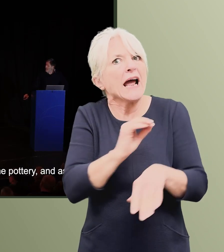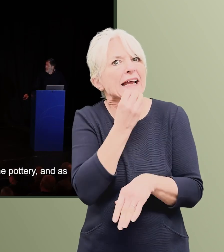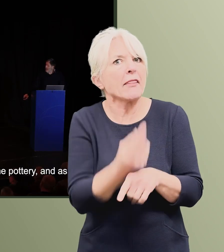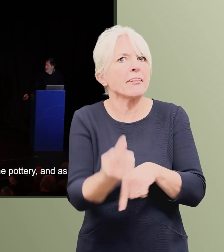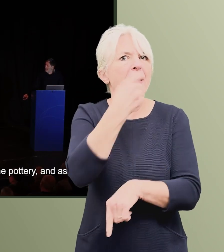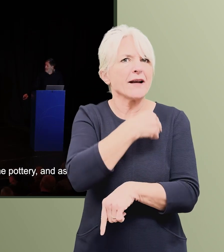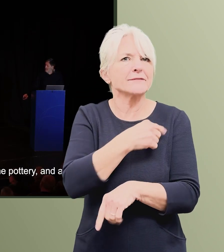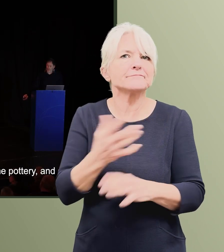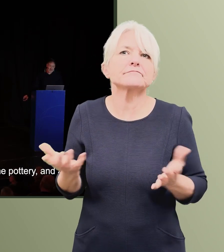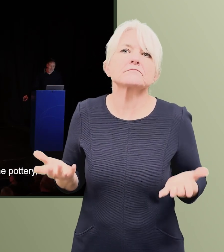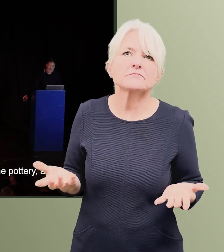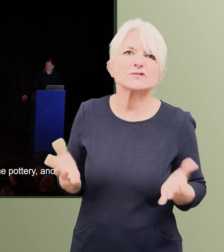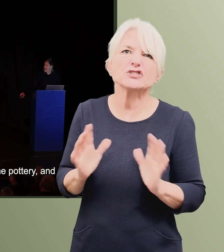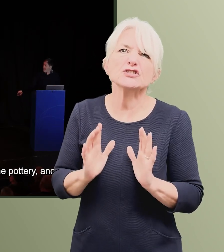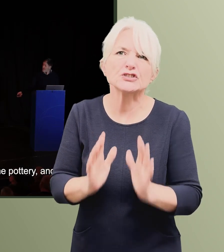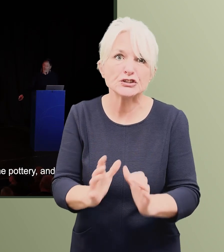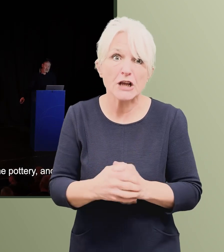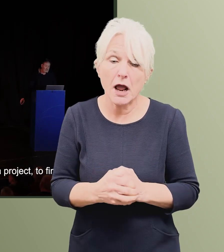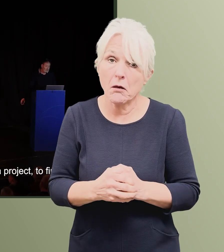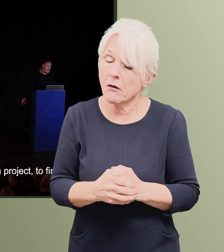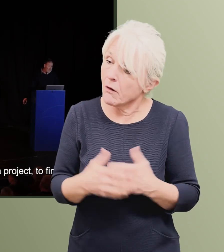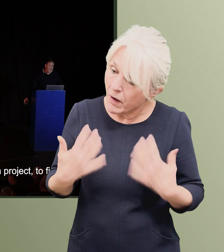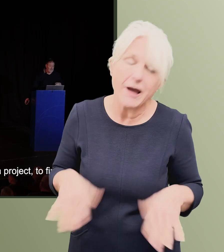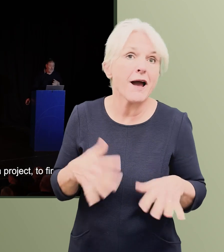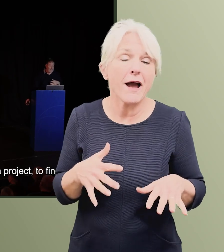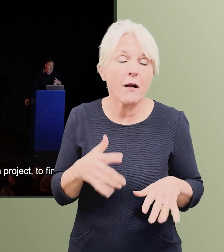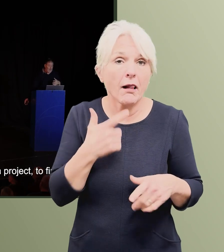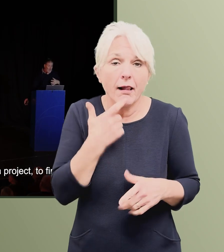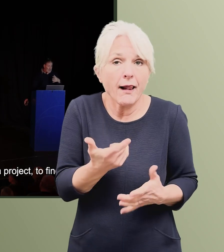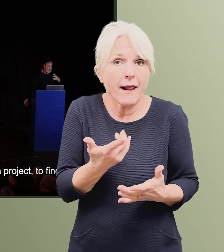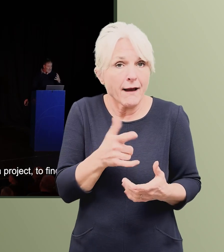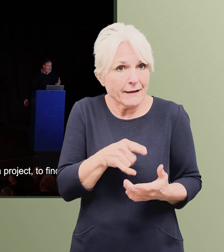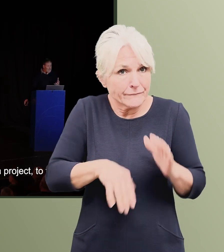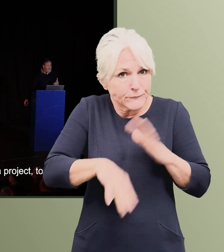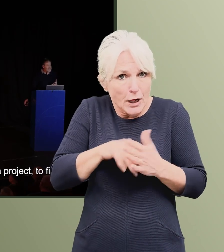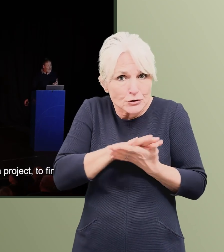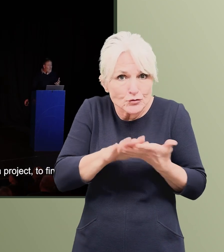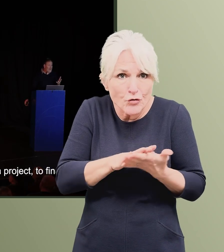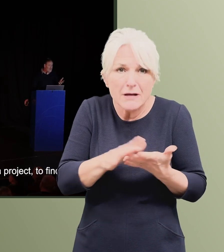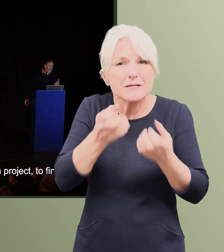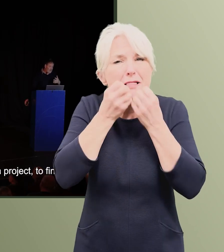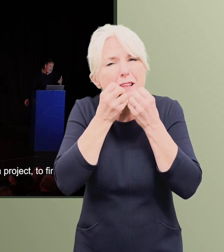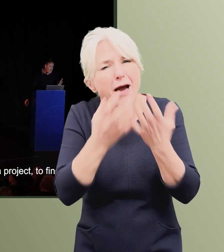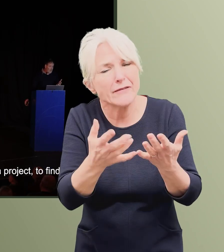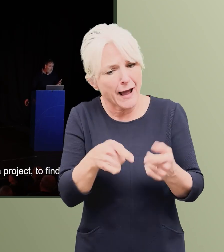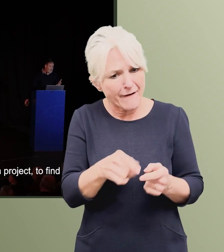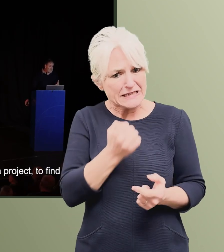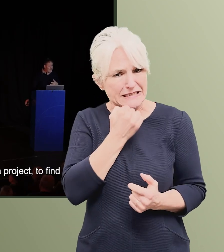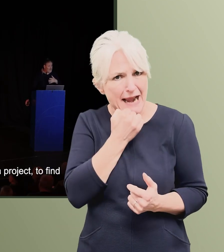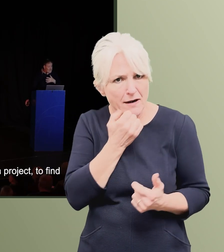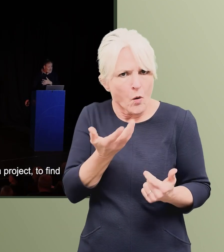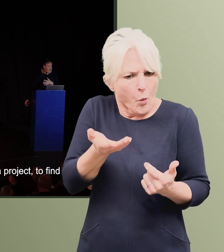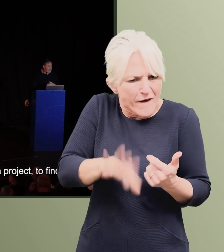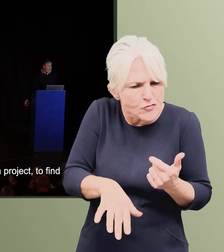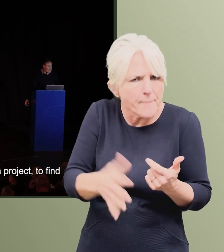terms of the pottery. And as I said, it's a story in its own right. It's just a lovely sort of a way to end a project,